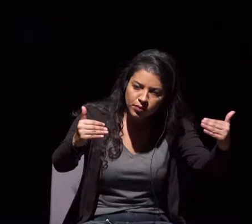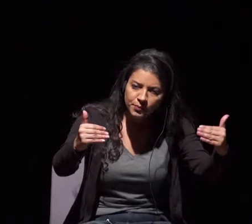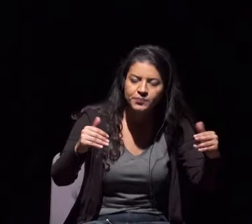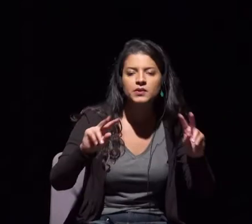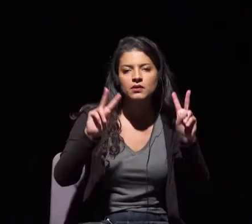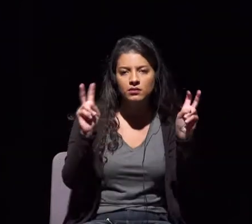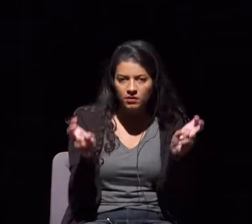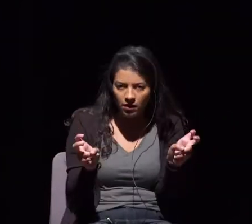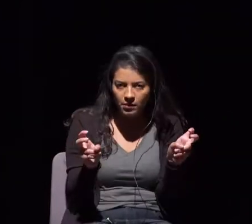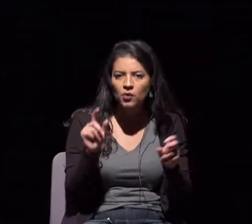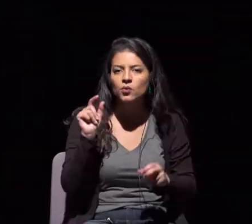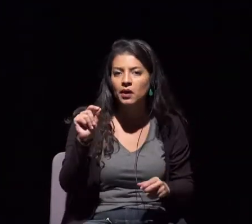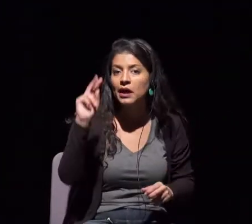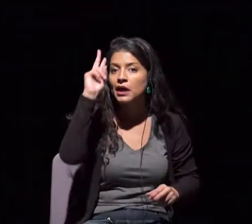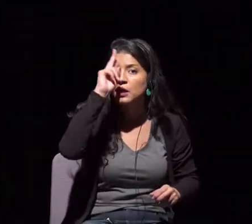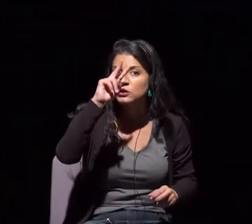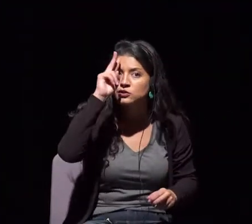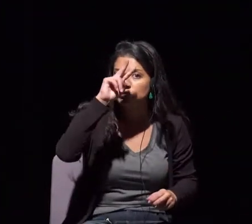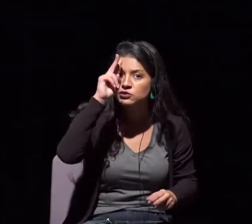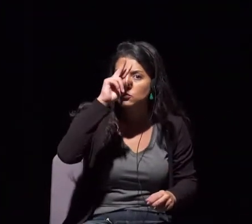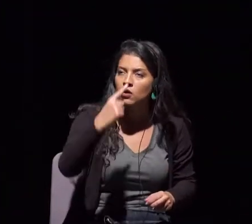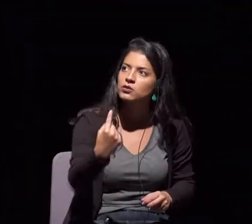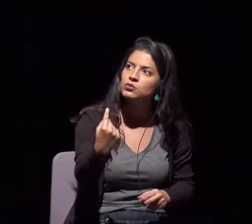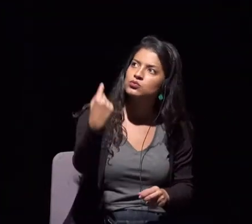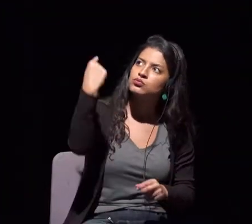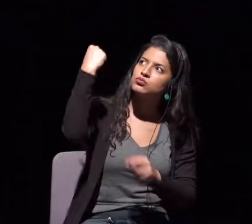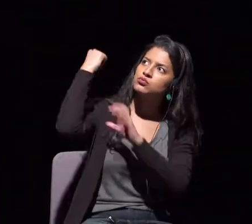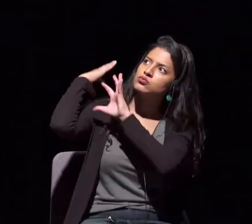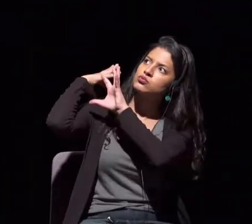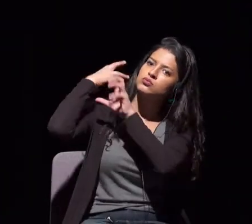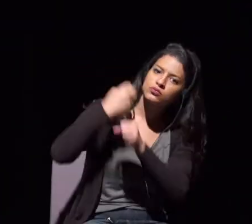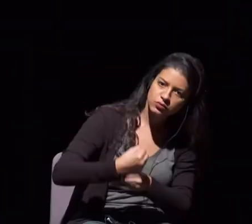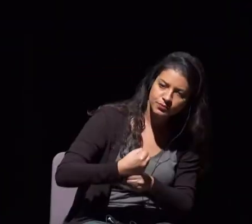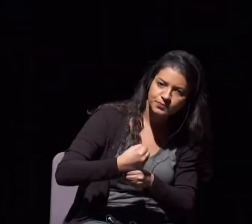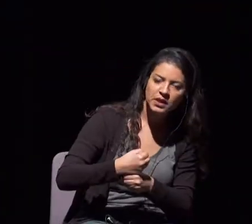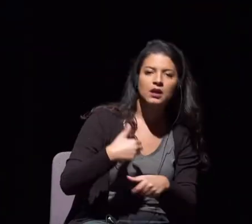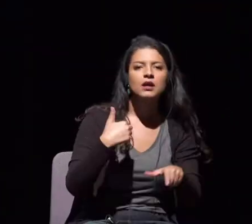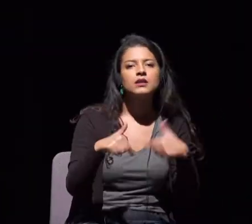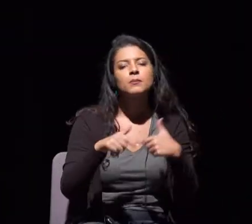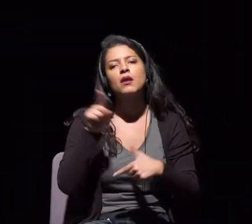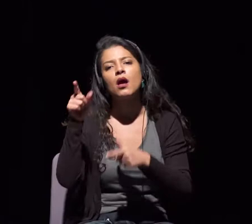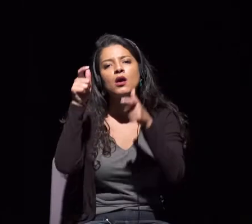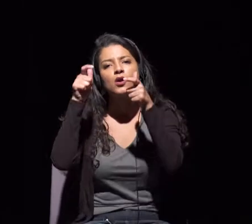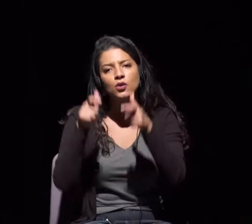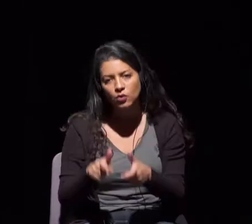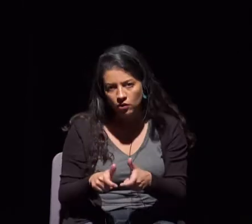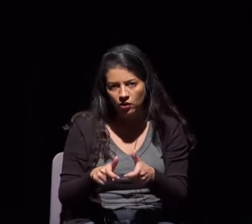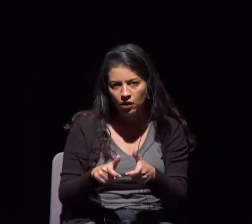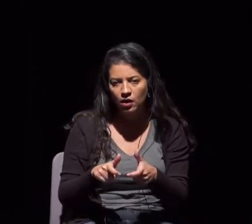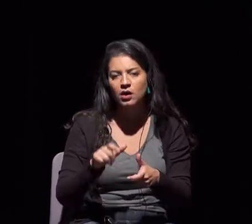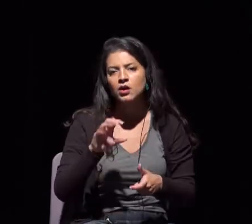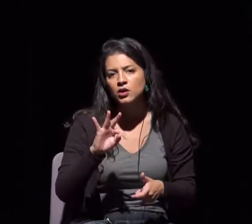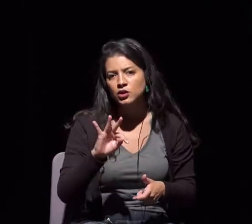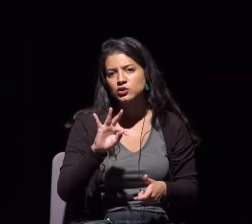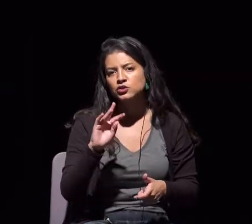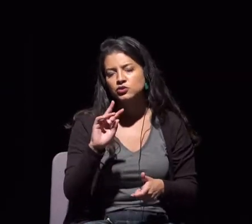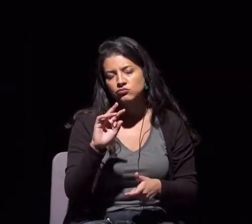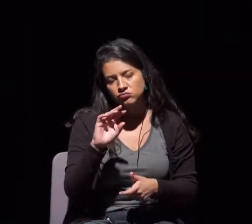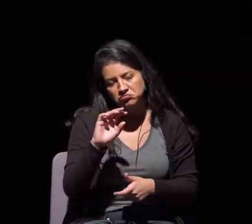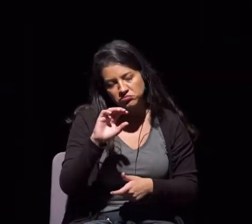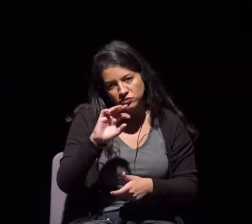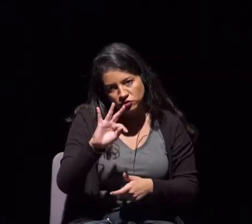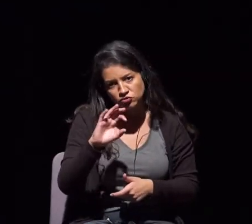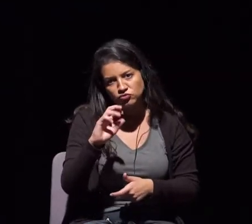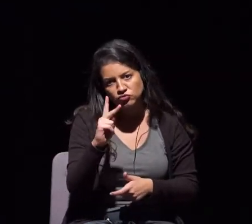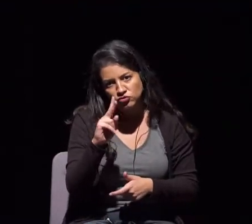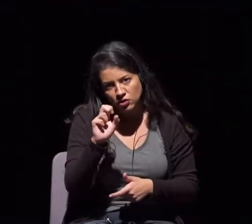you know, after 2 years of working in the city, you know, working sometimes with artists, working sometimes with local